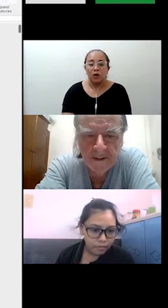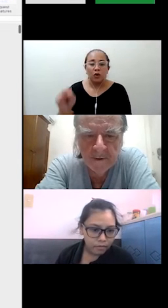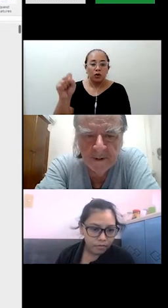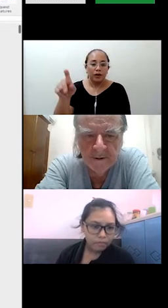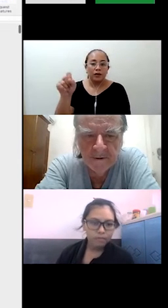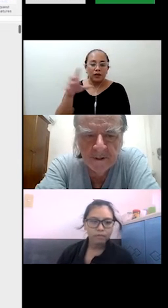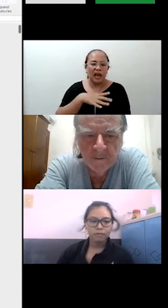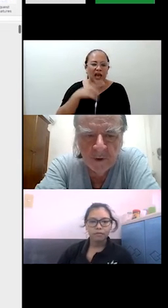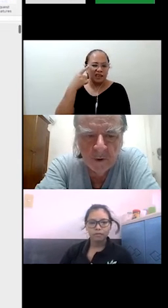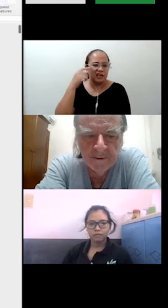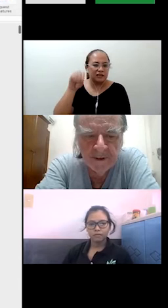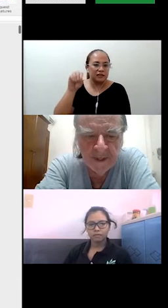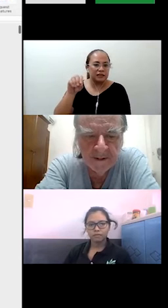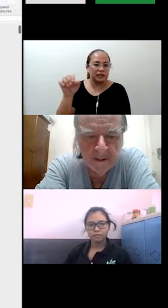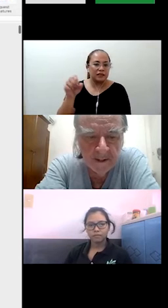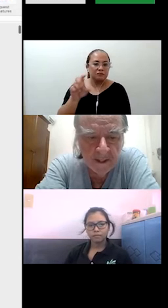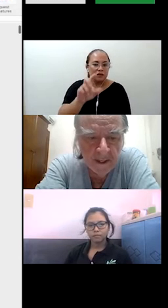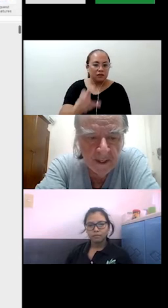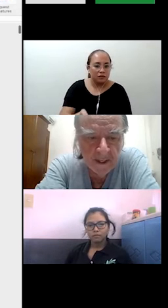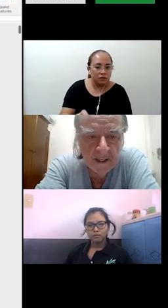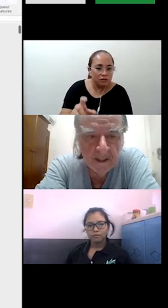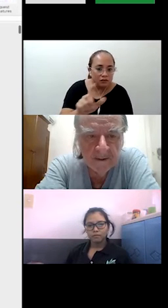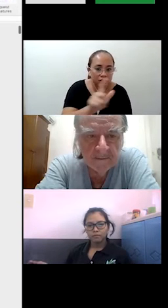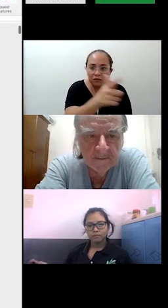yeah, I think you'll need to do some reordering based on